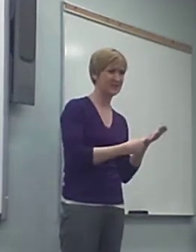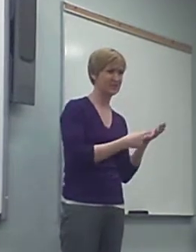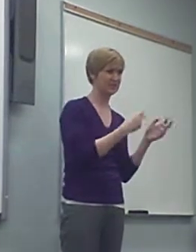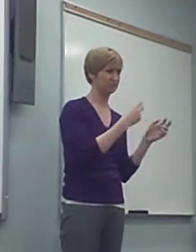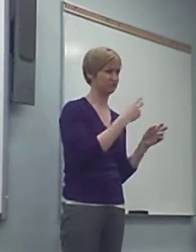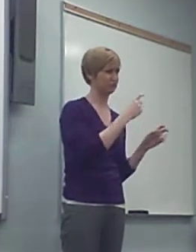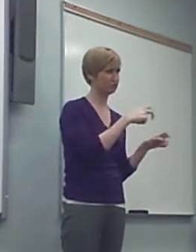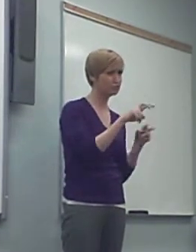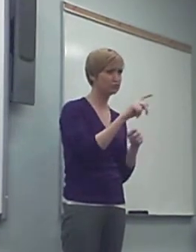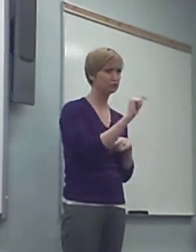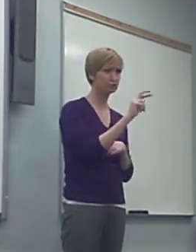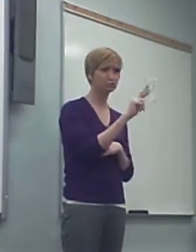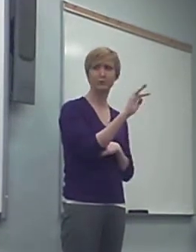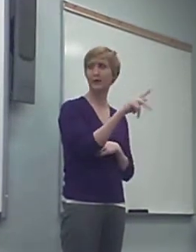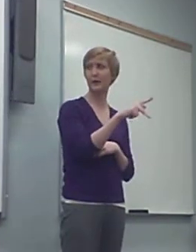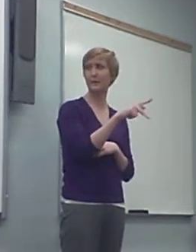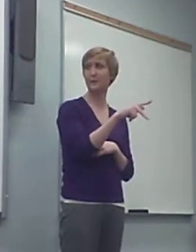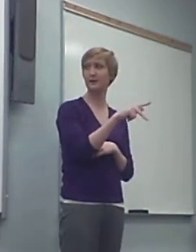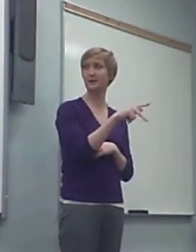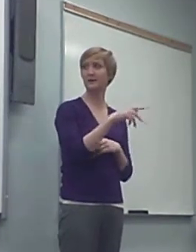goes, well, it's like,